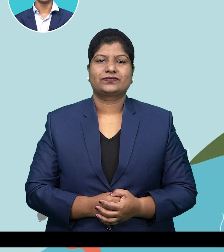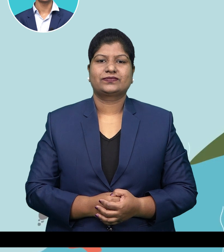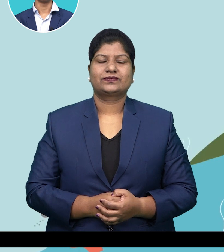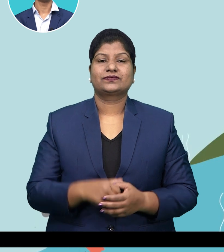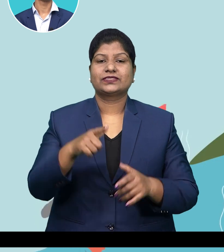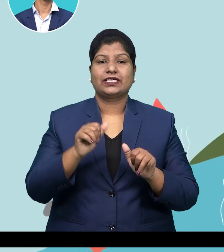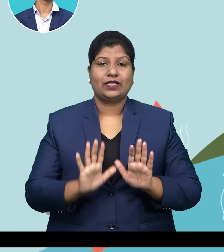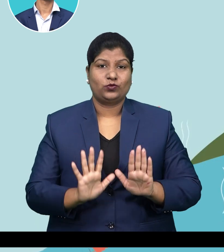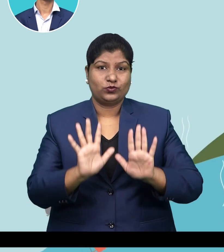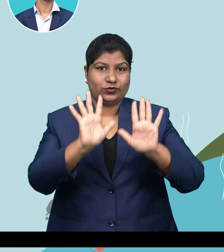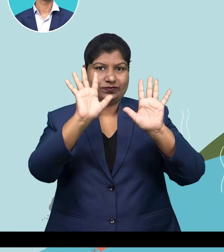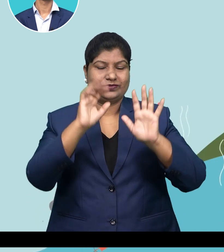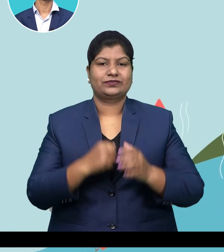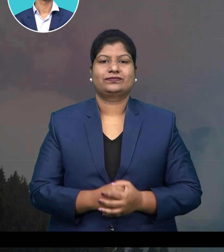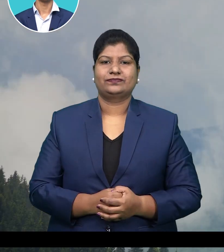evaporation,